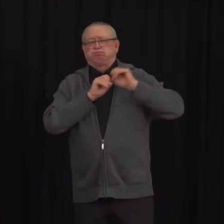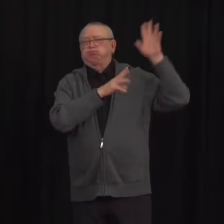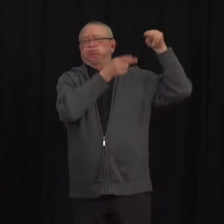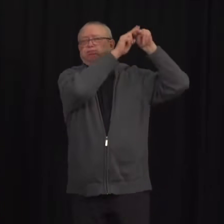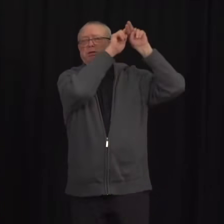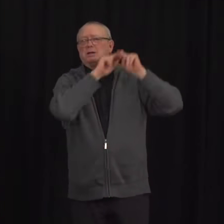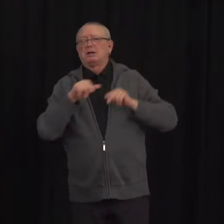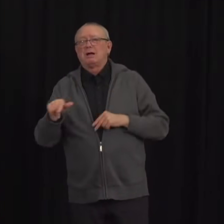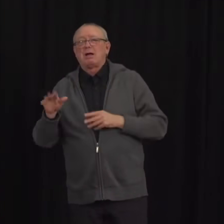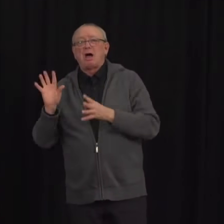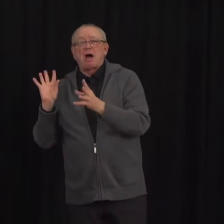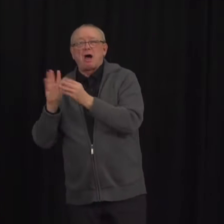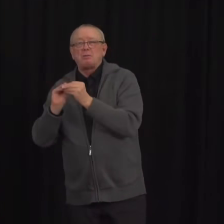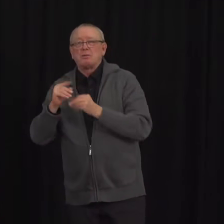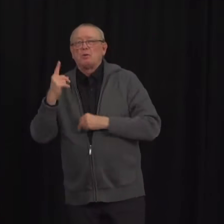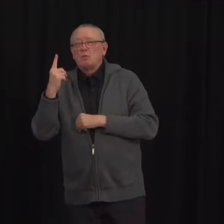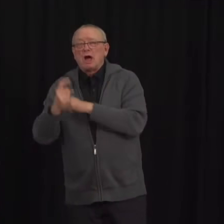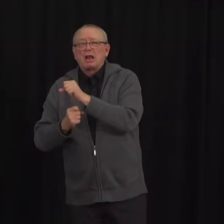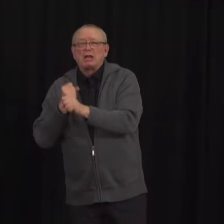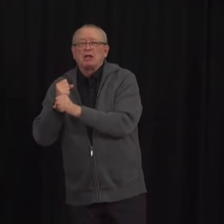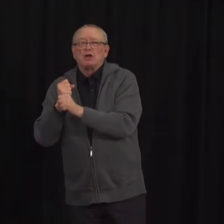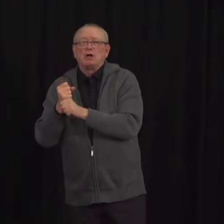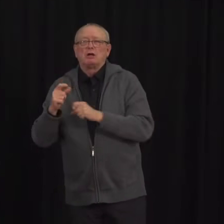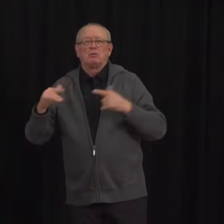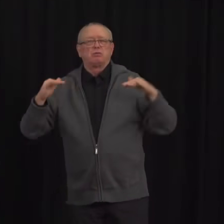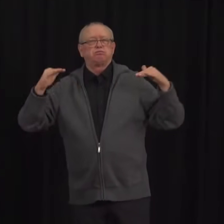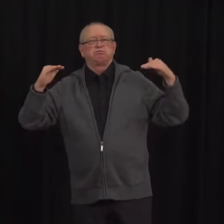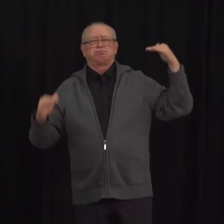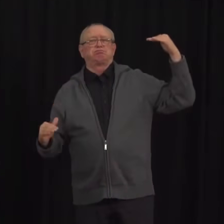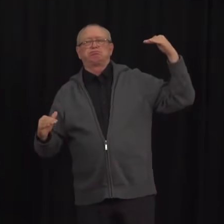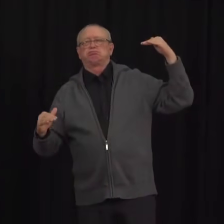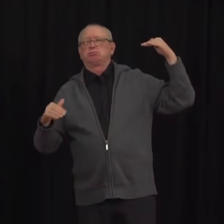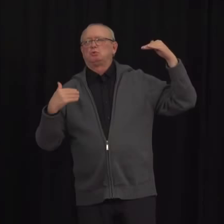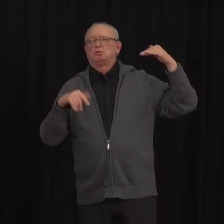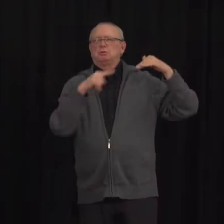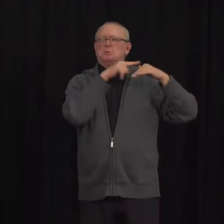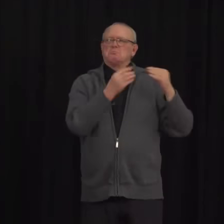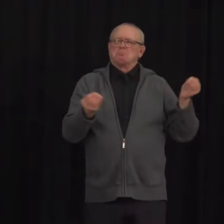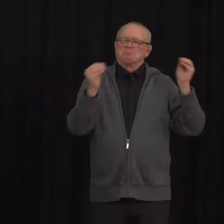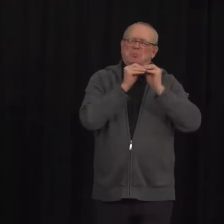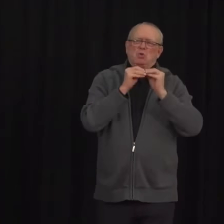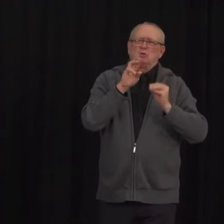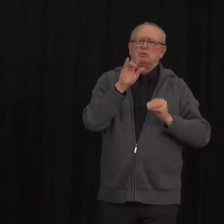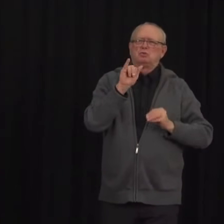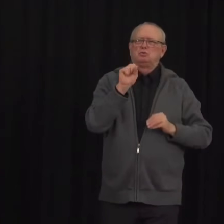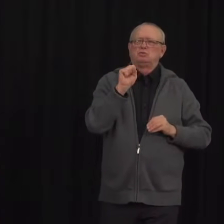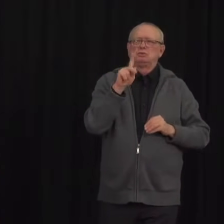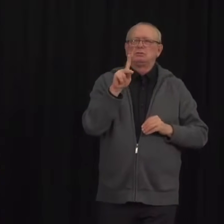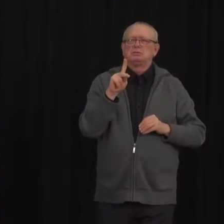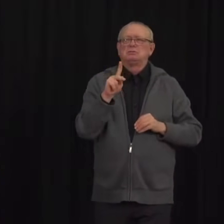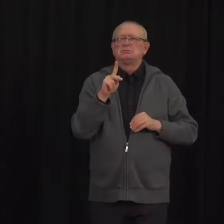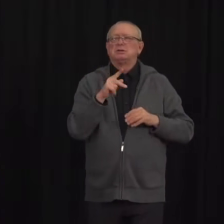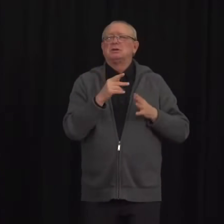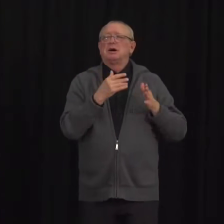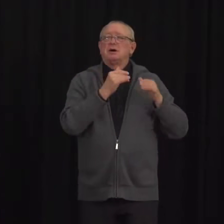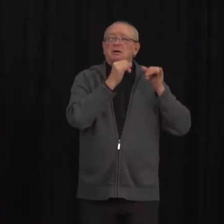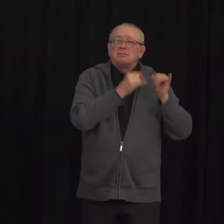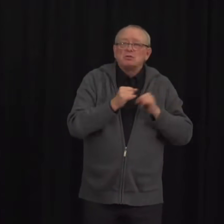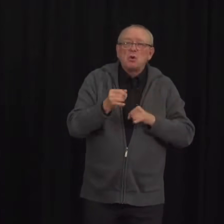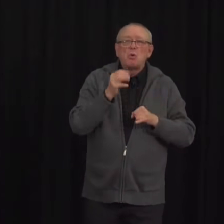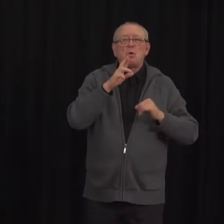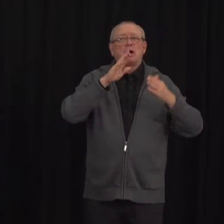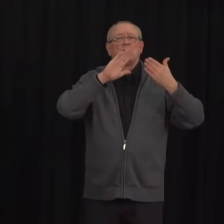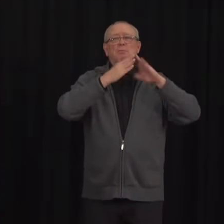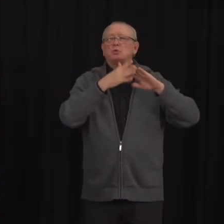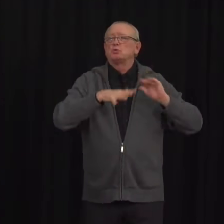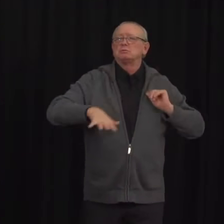year. COVID is more dangerous than influenza, both at an individual and population level. Other